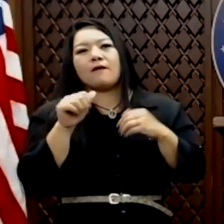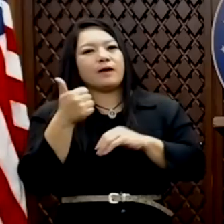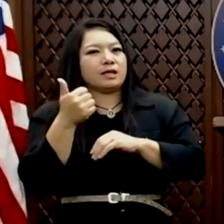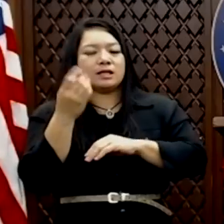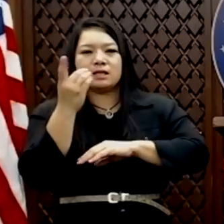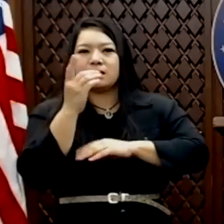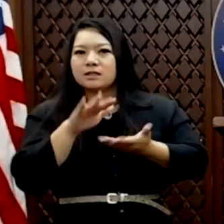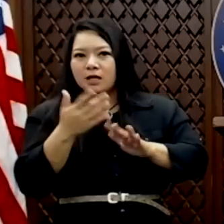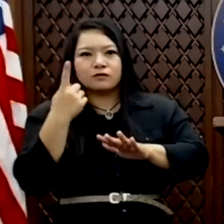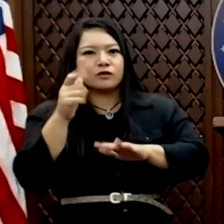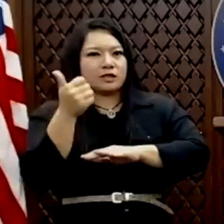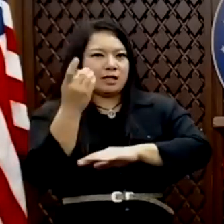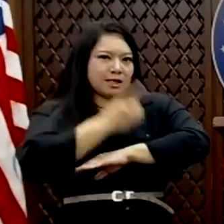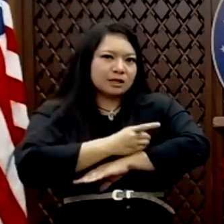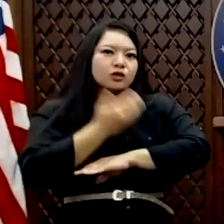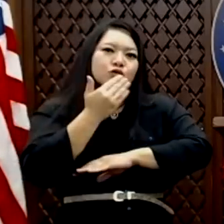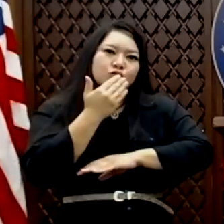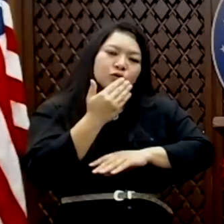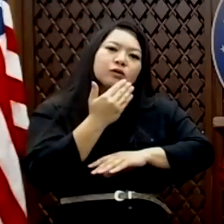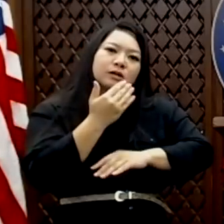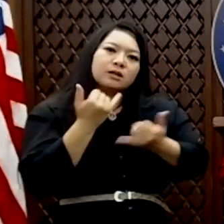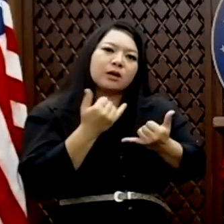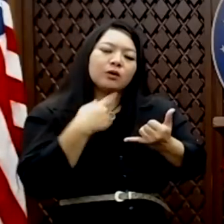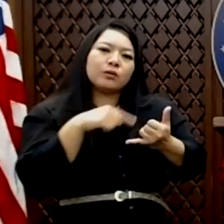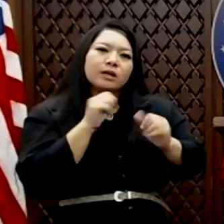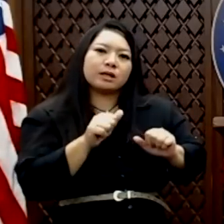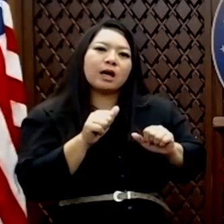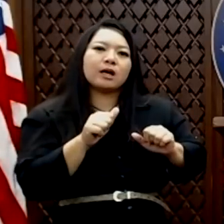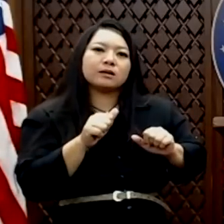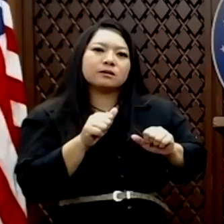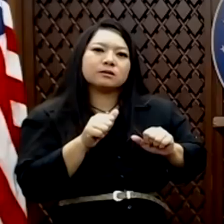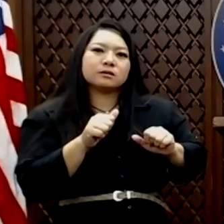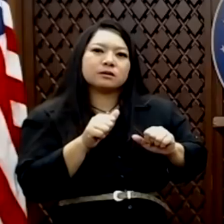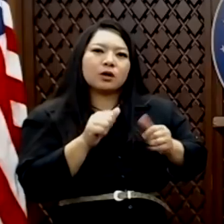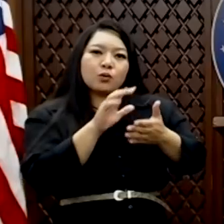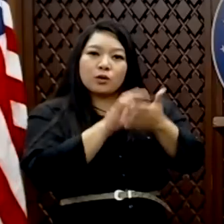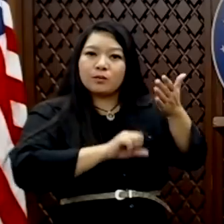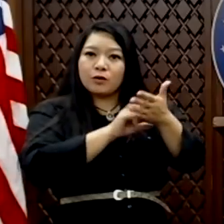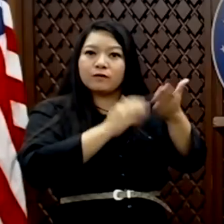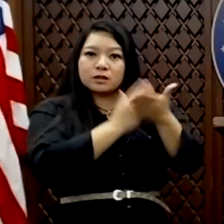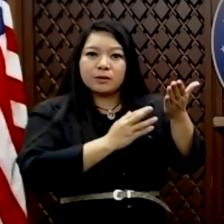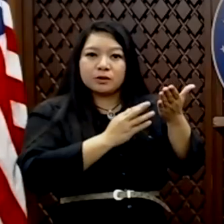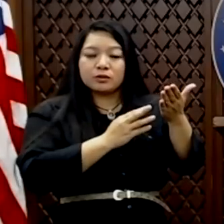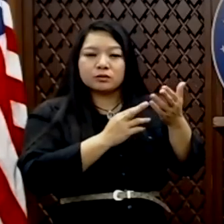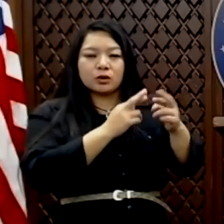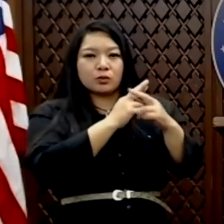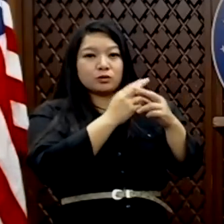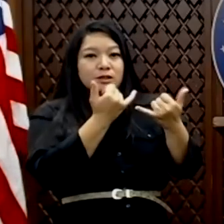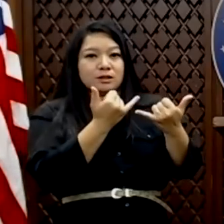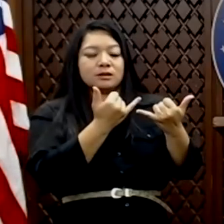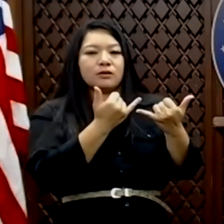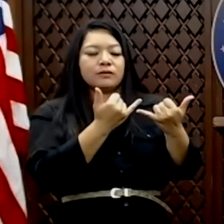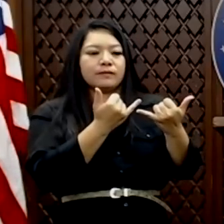10 days, that's a good sign, and maybe you can start lifting up some of those restrictions. And also